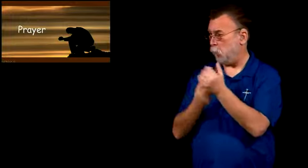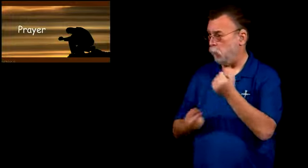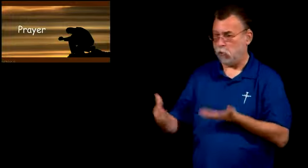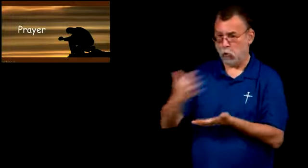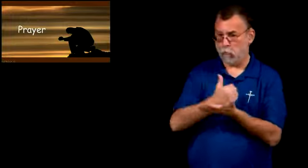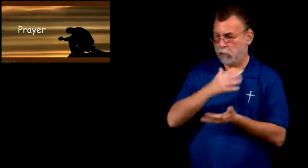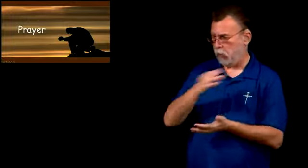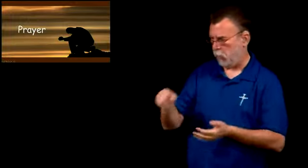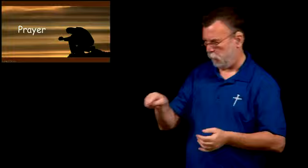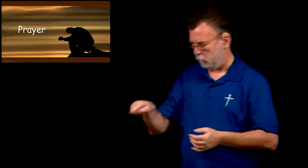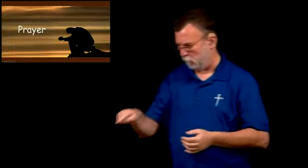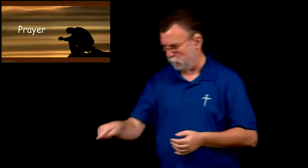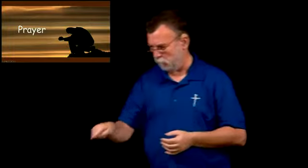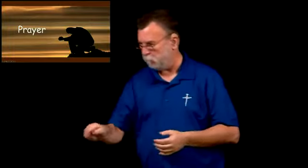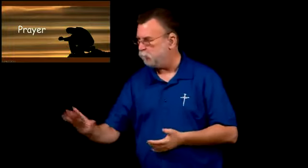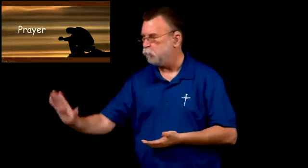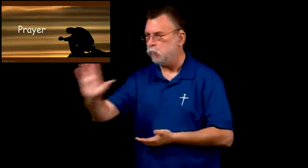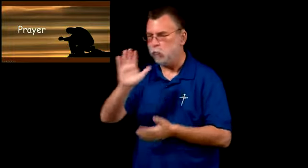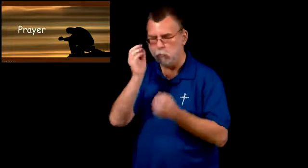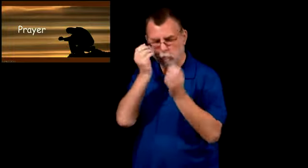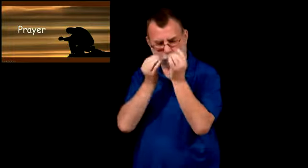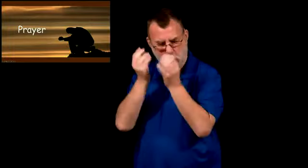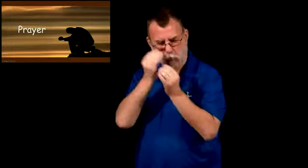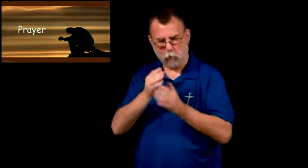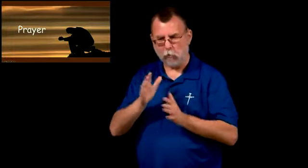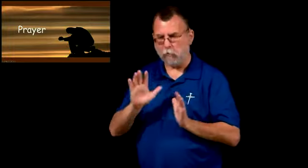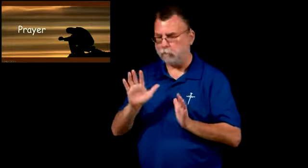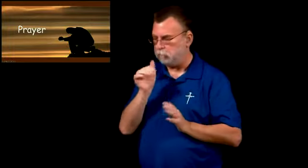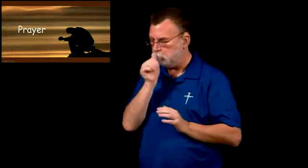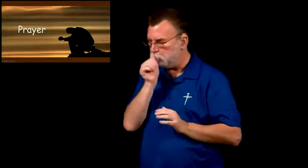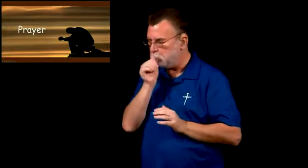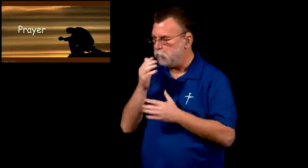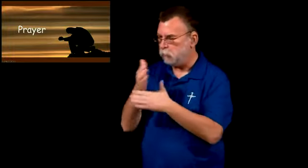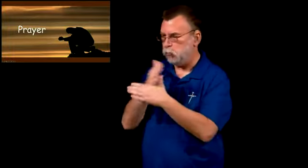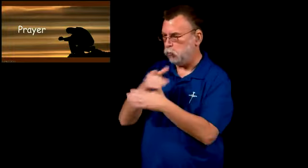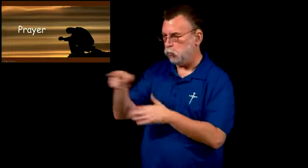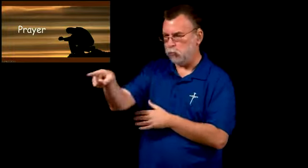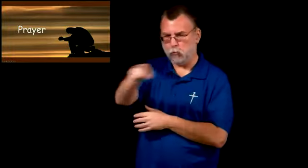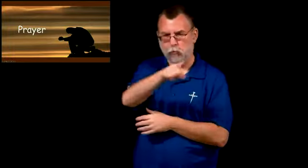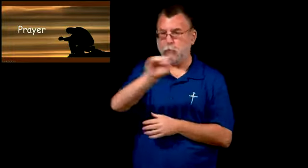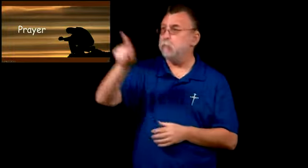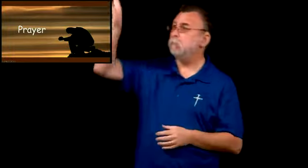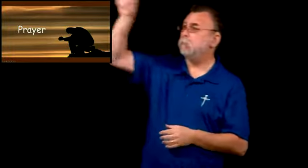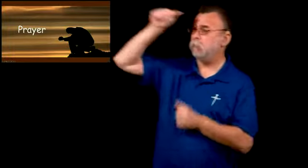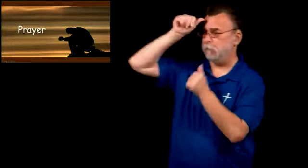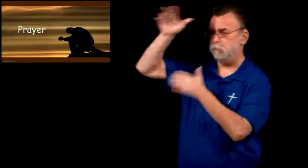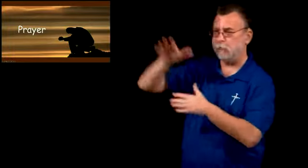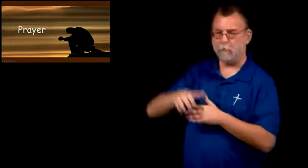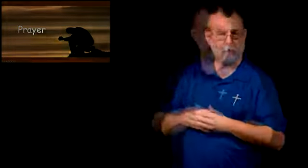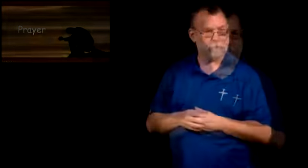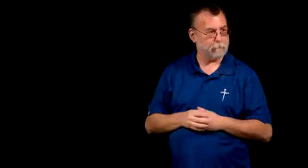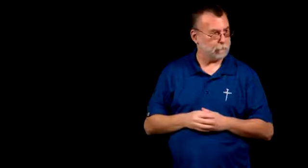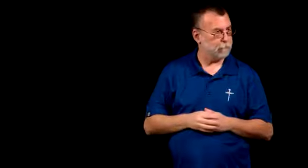the Lord. Now let us pray, both in thanks for the love offering as well as for the prayers that we silently